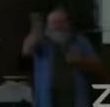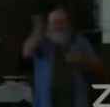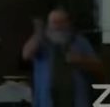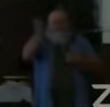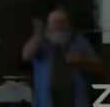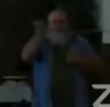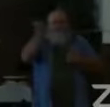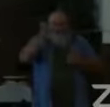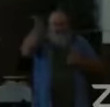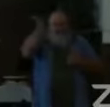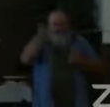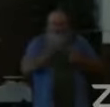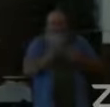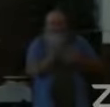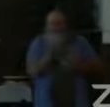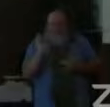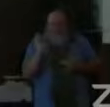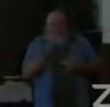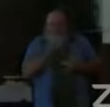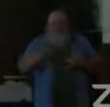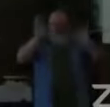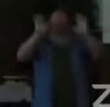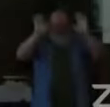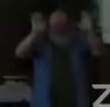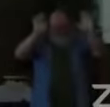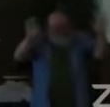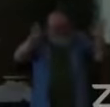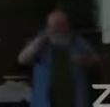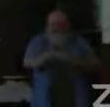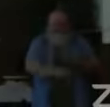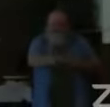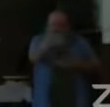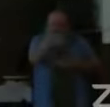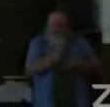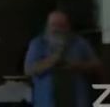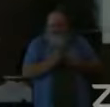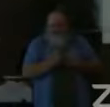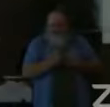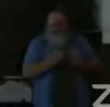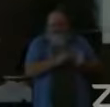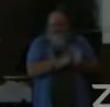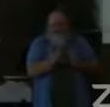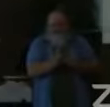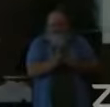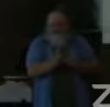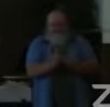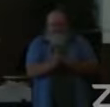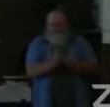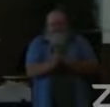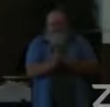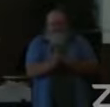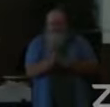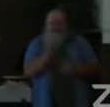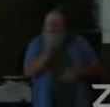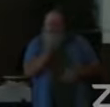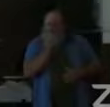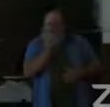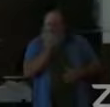we also boast in God through our Lord Jesus Christ, through whom we have now received